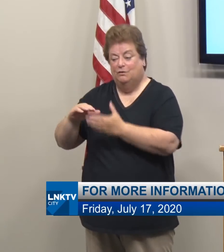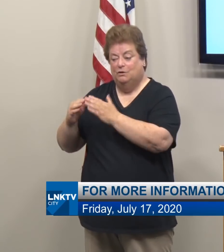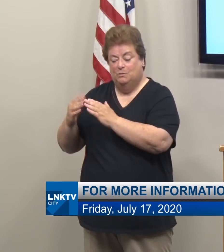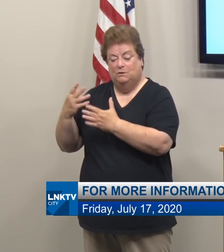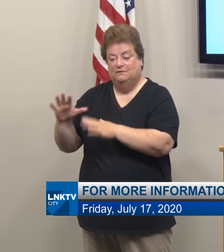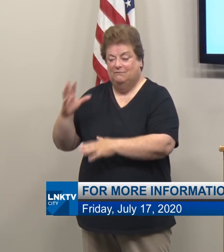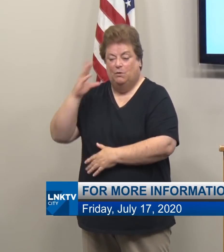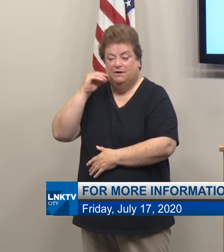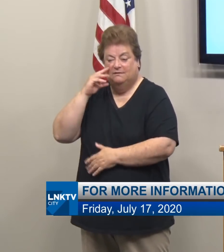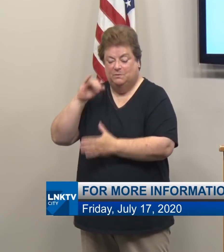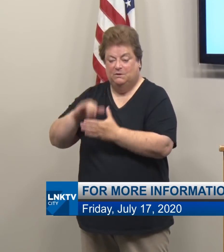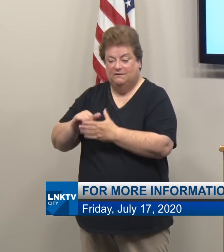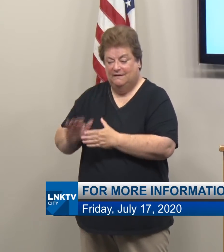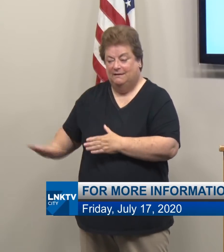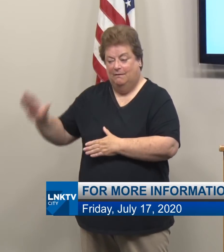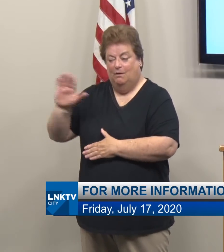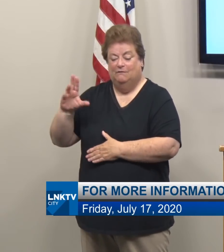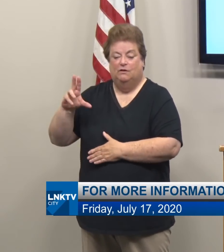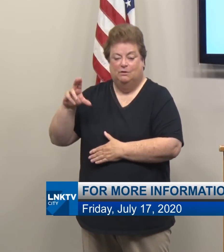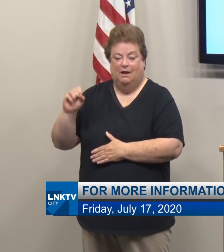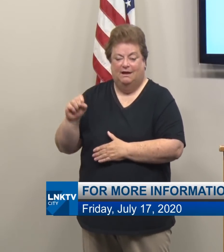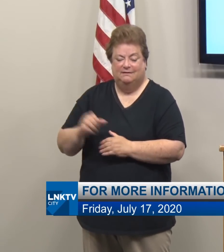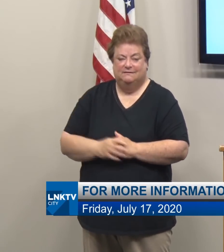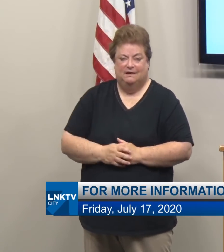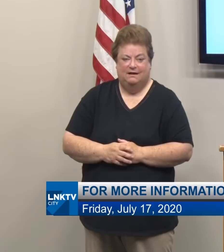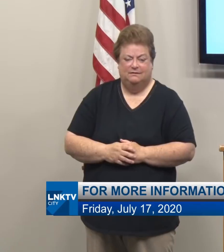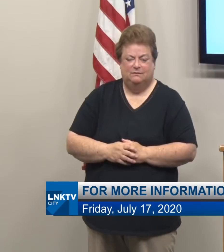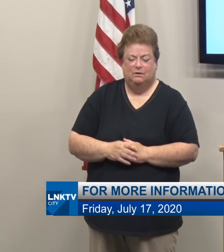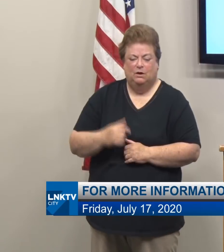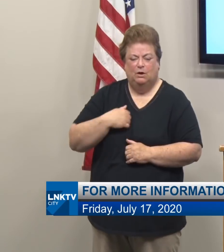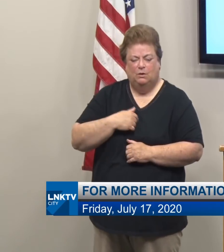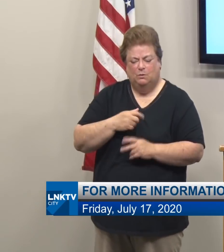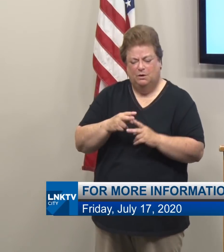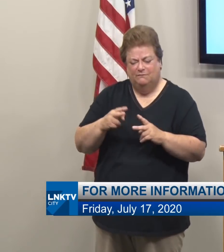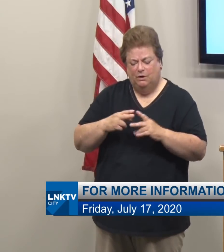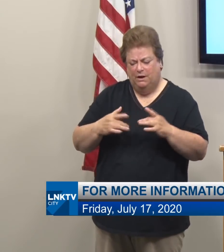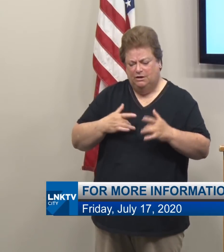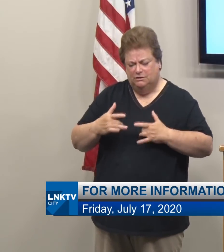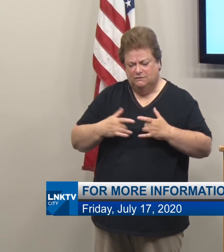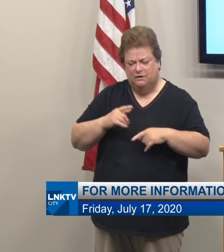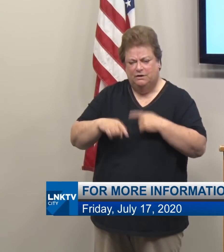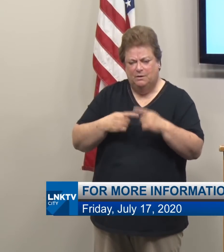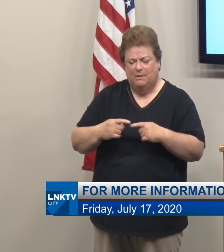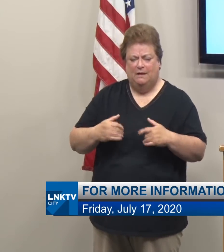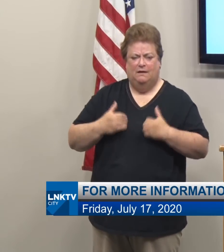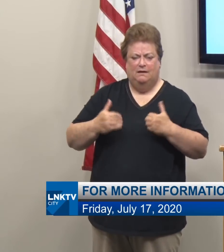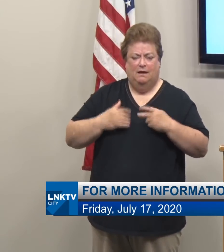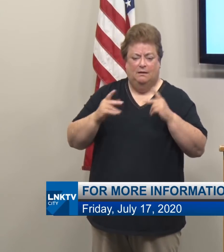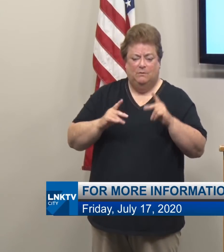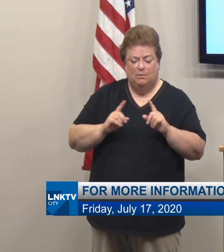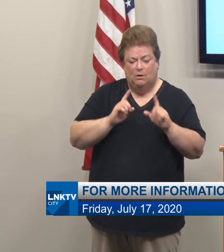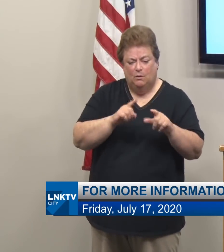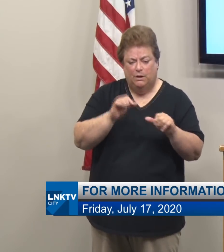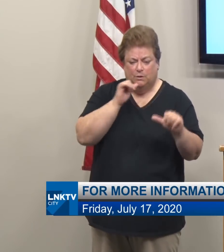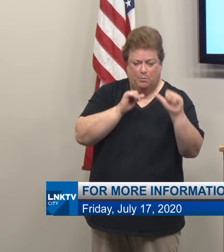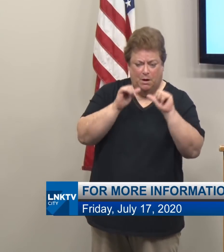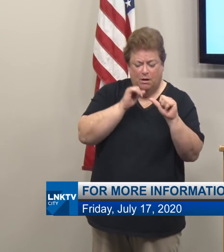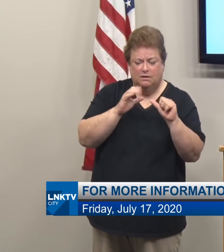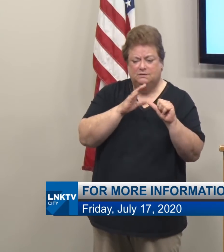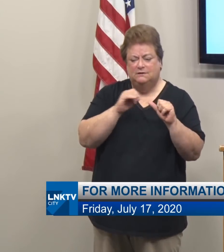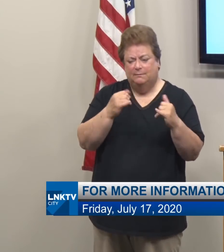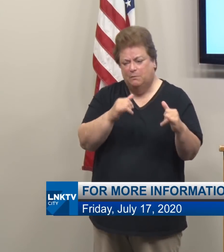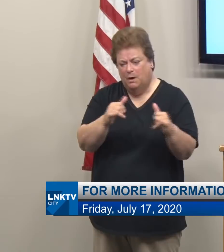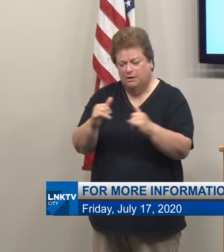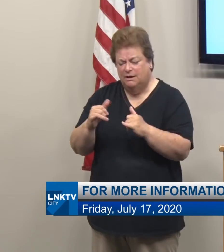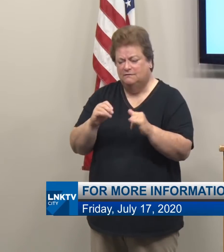the country. Again, we continue to be very concerned about young adults going to bars, parties, and hanging out in